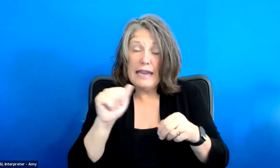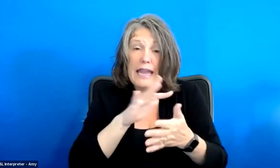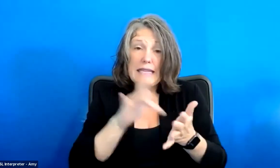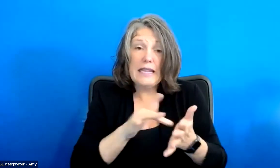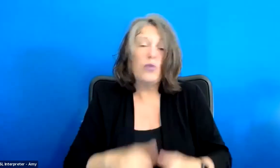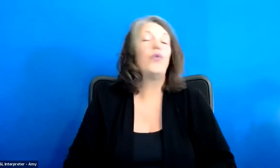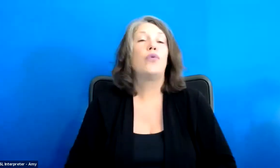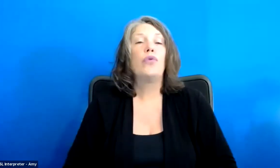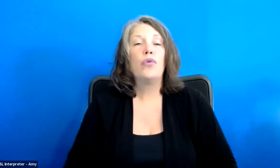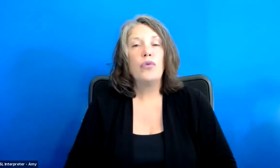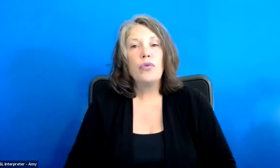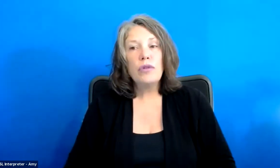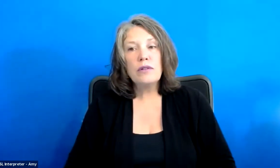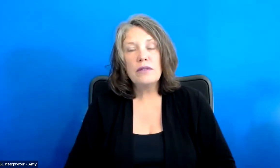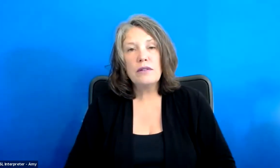center.